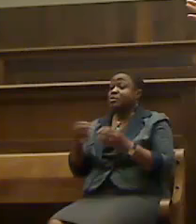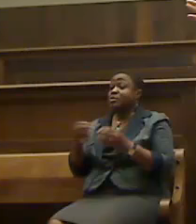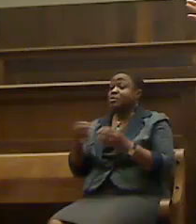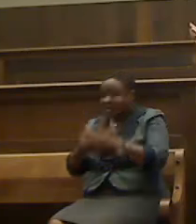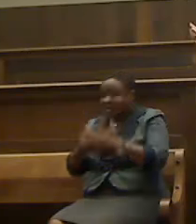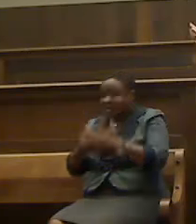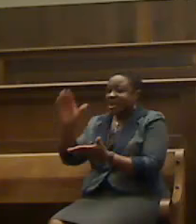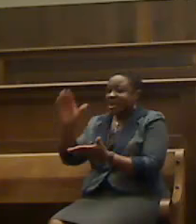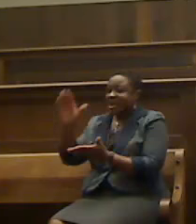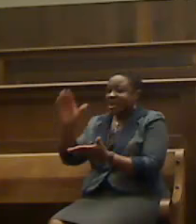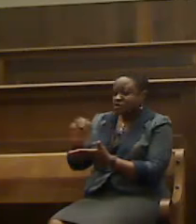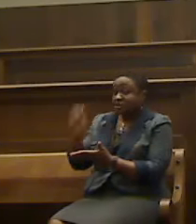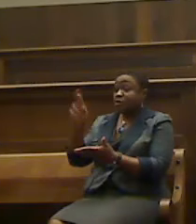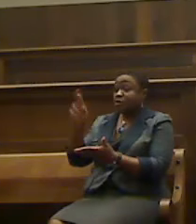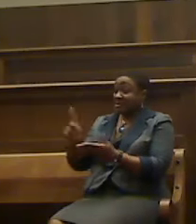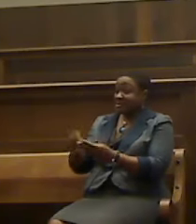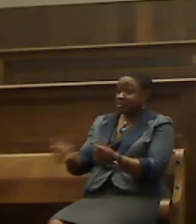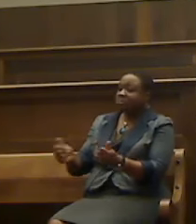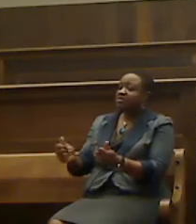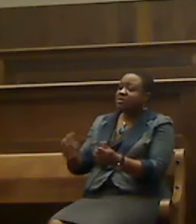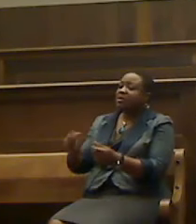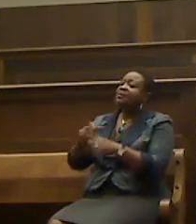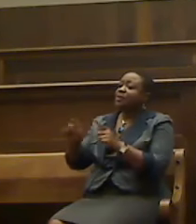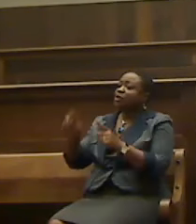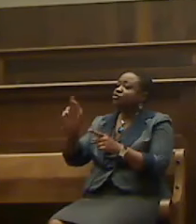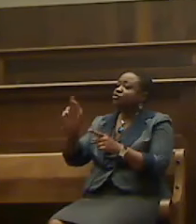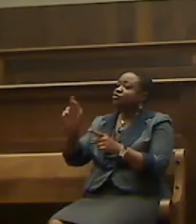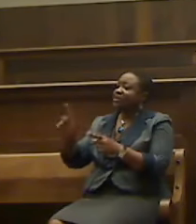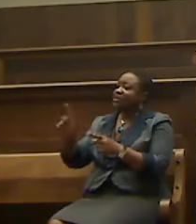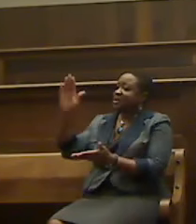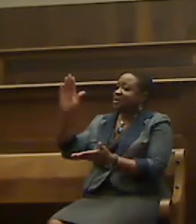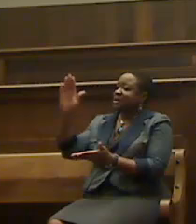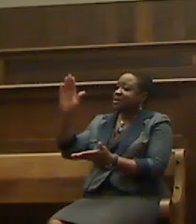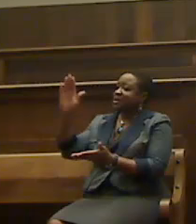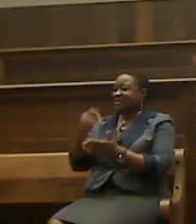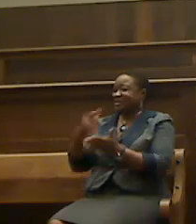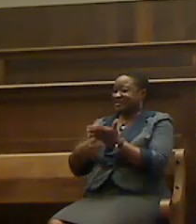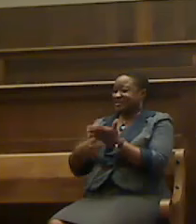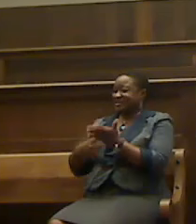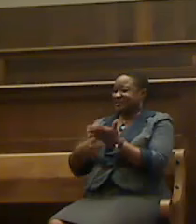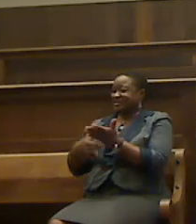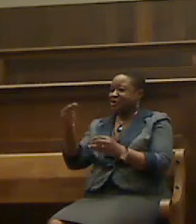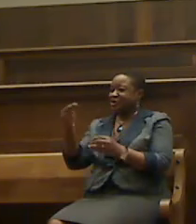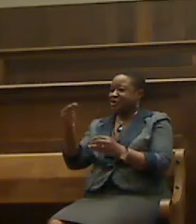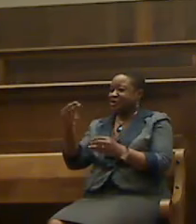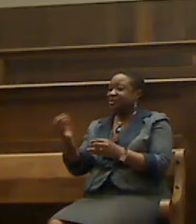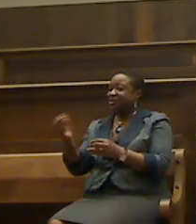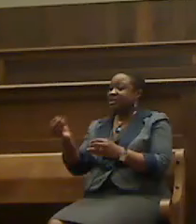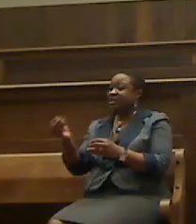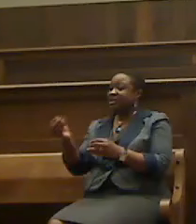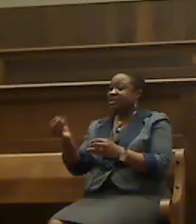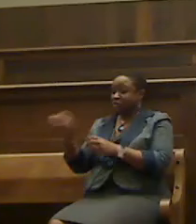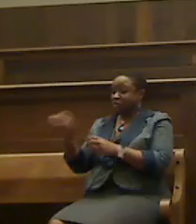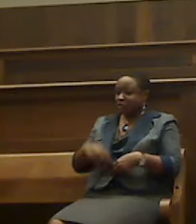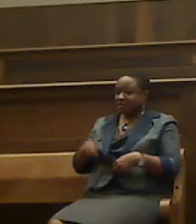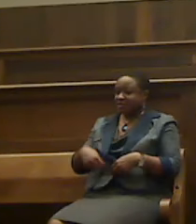don't eliminate the risk, but you reduce the risk. So we talked about genes transferring to your gut bacteria. There are no